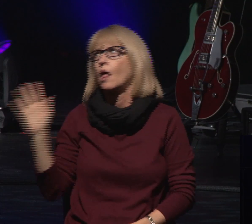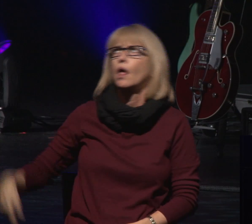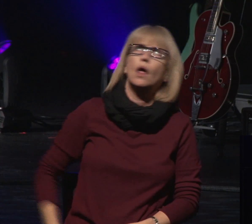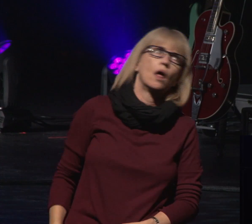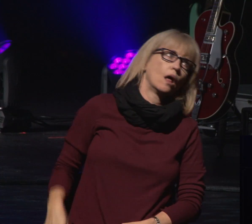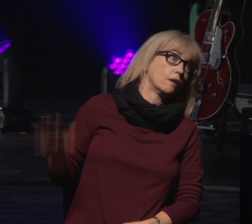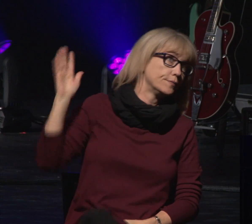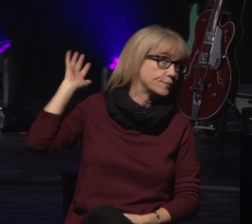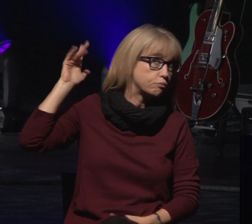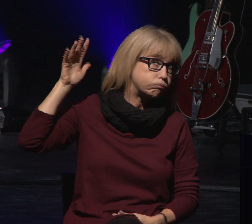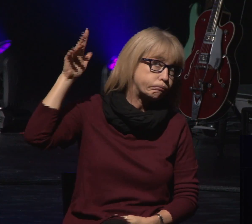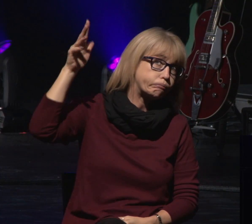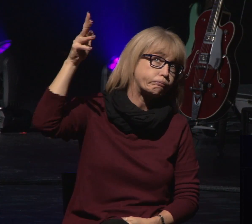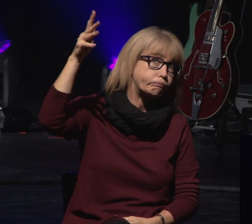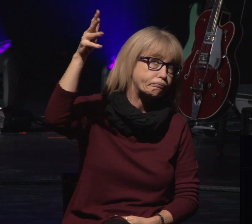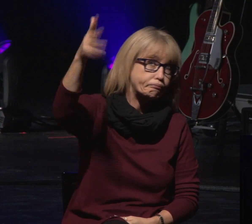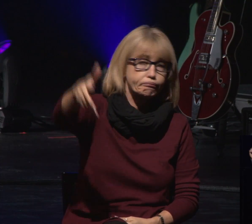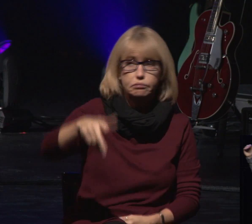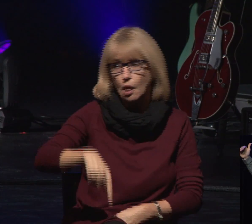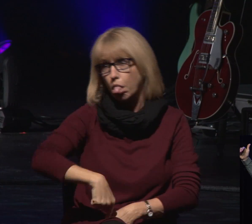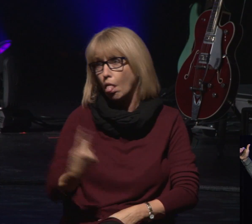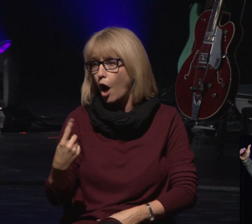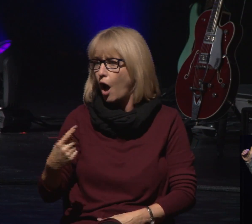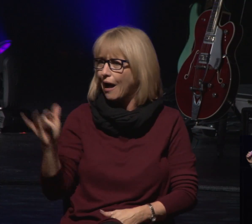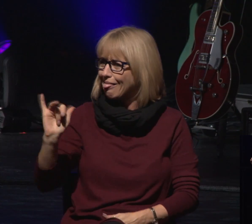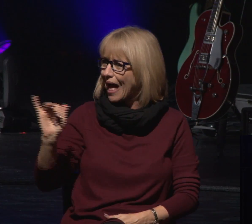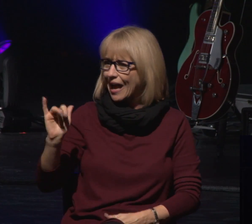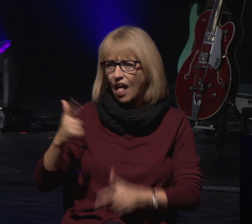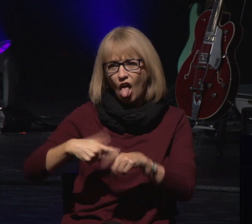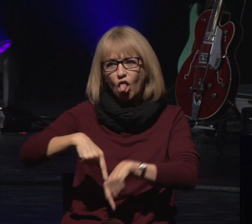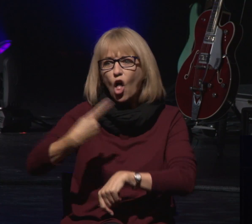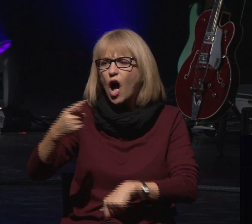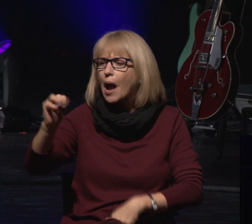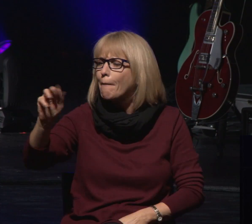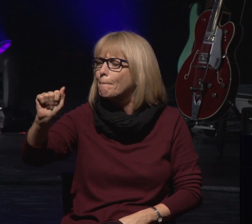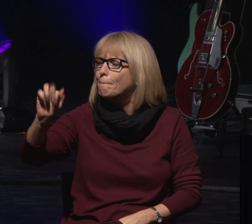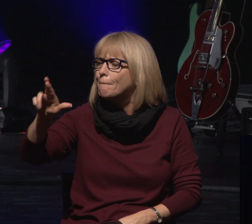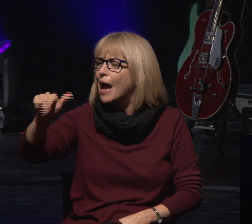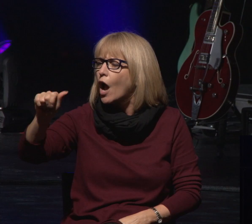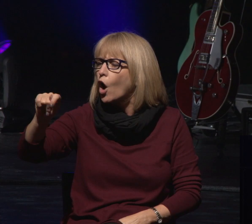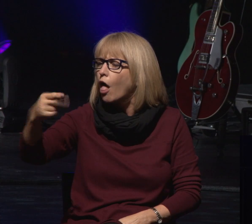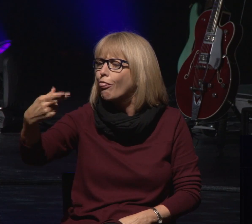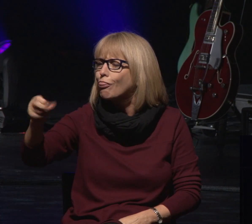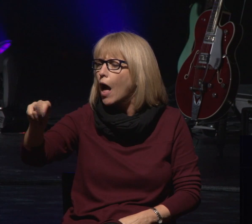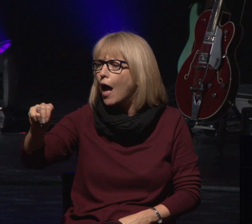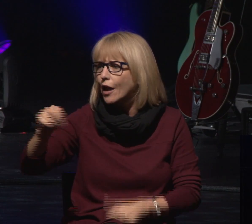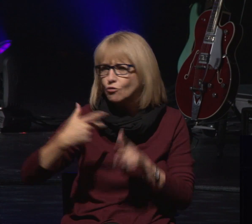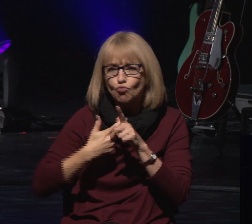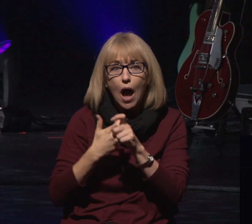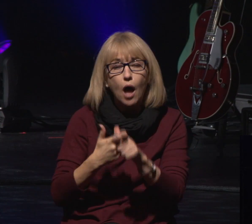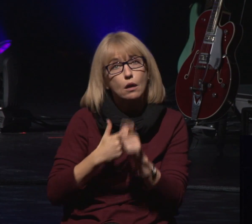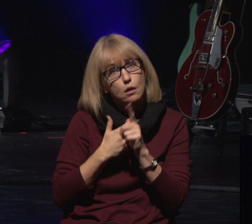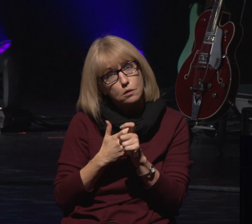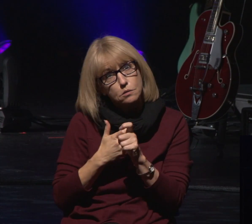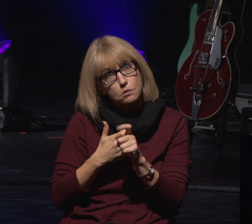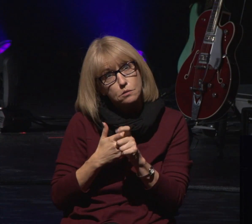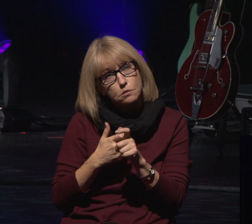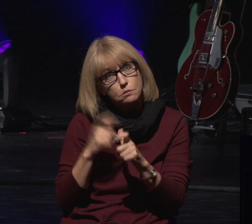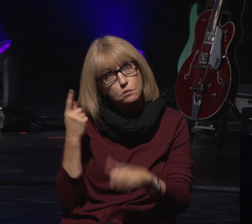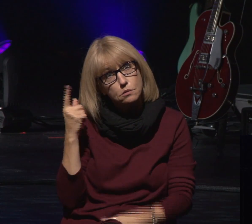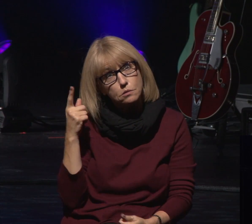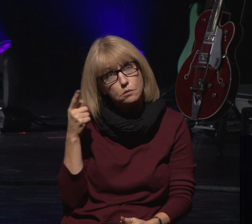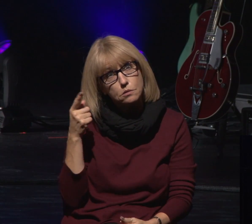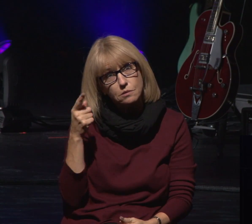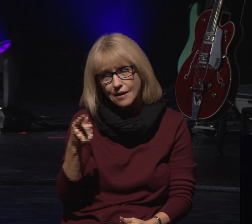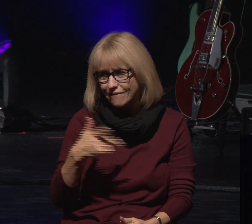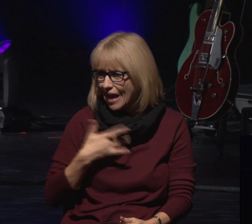of the long marathon that's ahead of you. I'm going to run this long race. And what I'm doing now is preparing me for where I'm going to end. But some of us in this room, we have to think, okay,